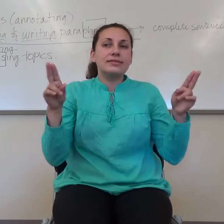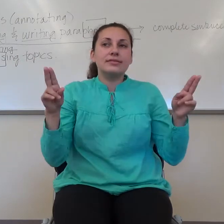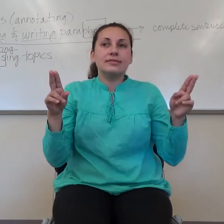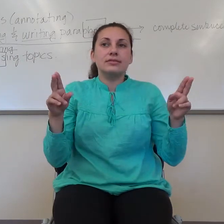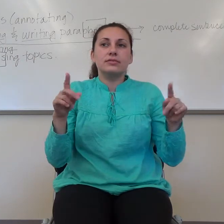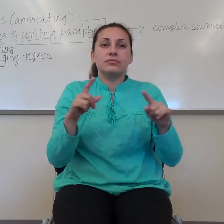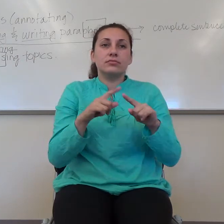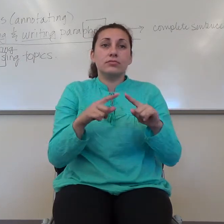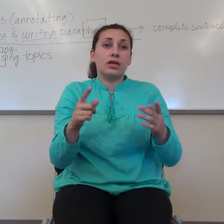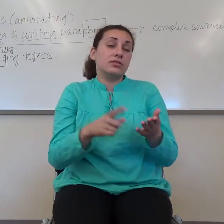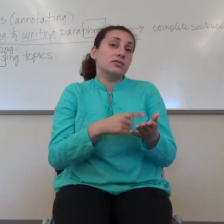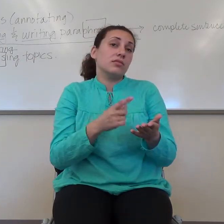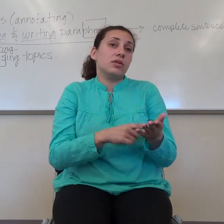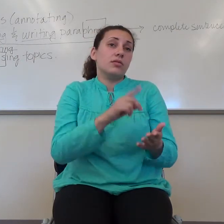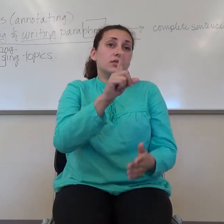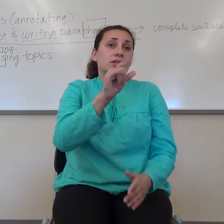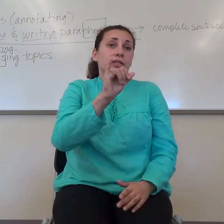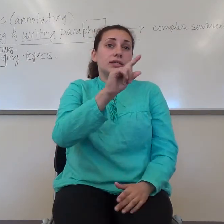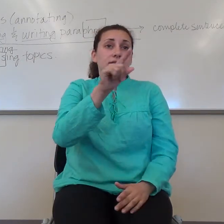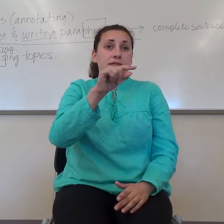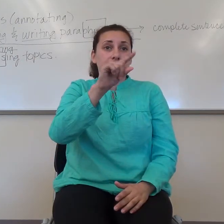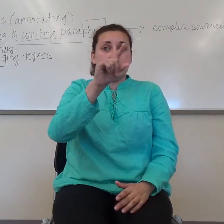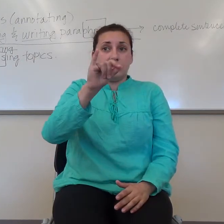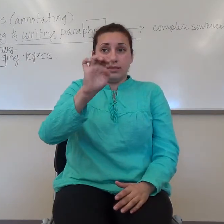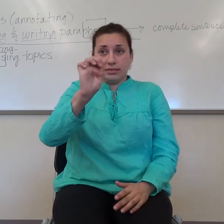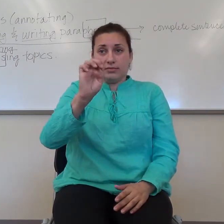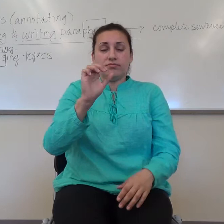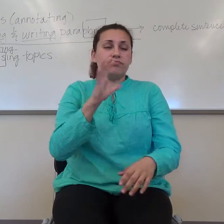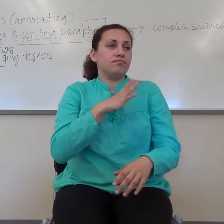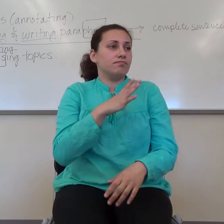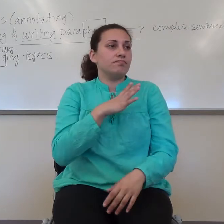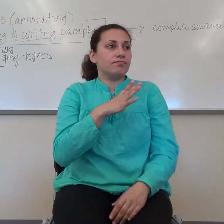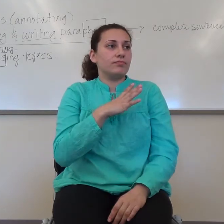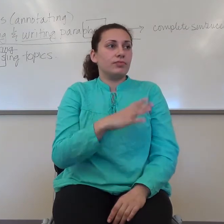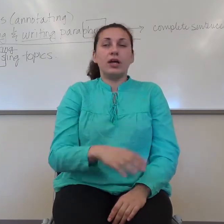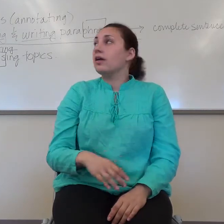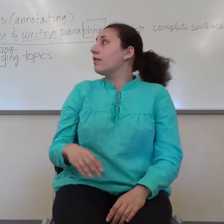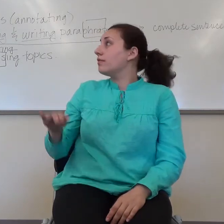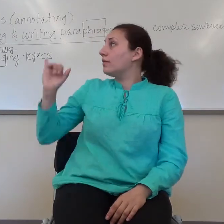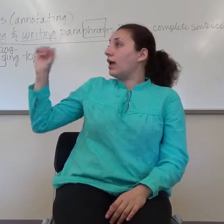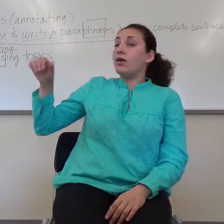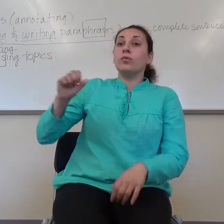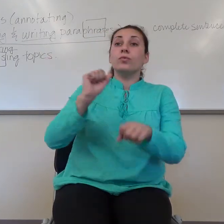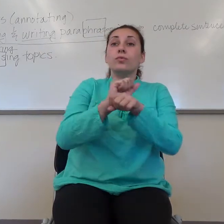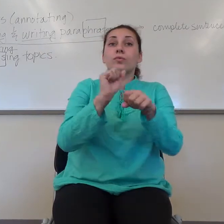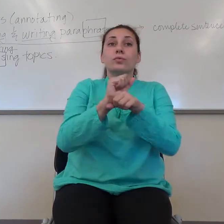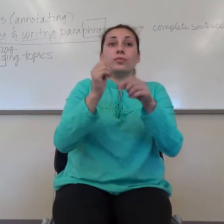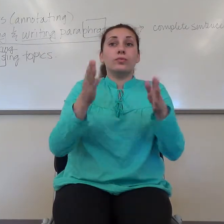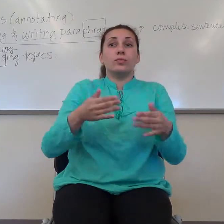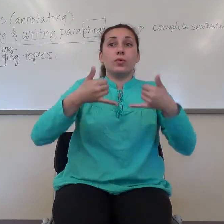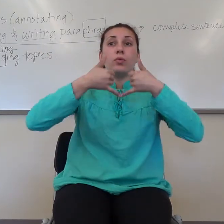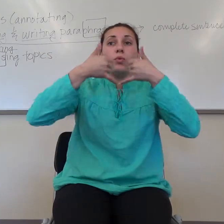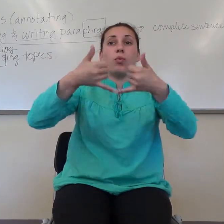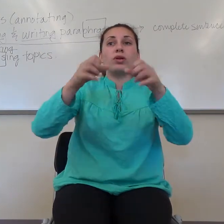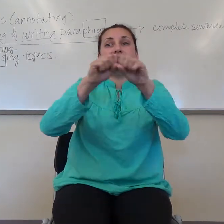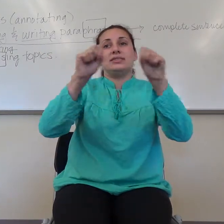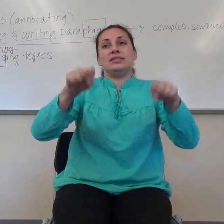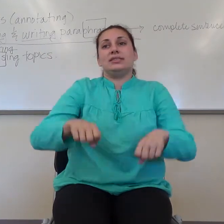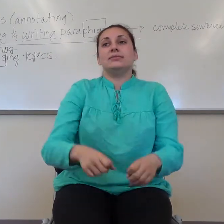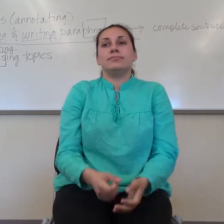Borden works. And this was employees reward system. That's the topic, okay? So you're thinking, oh, this